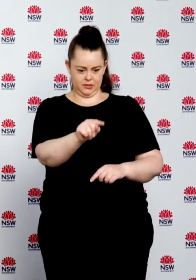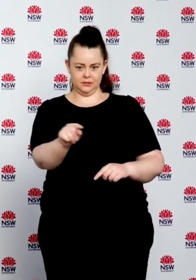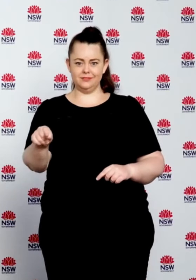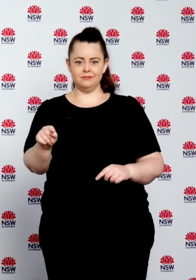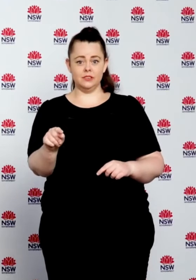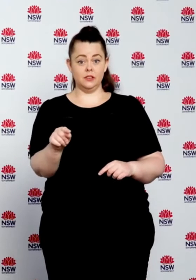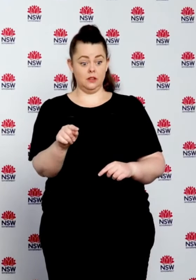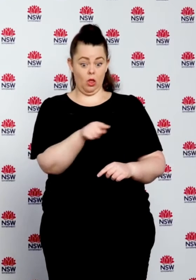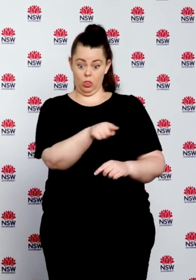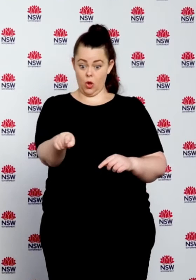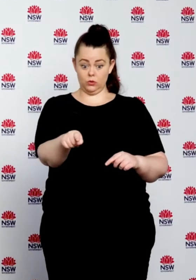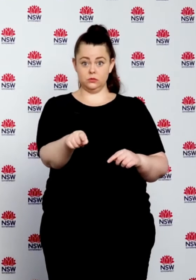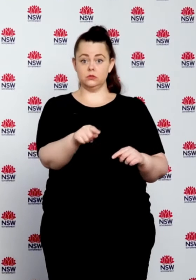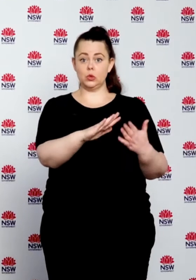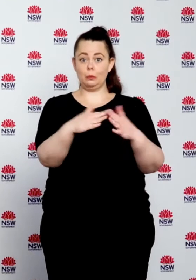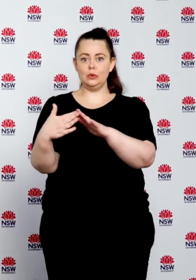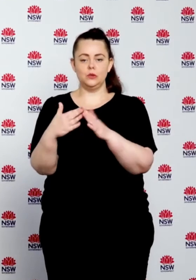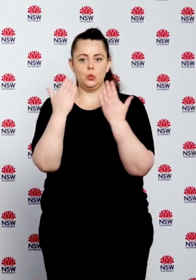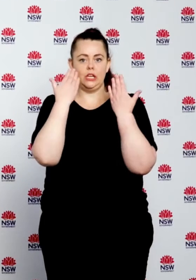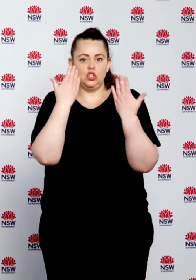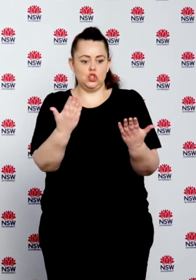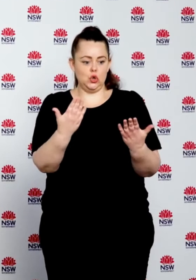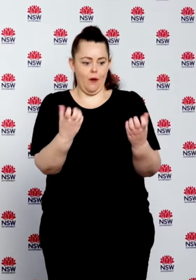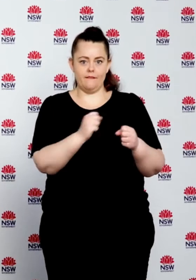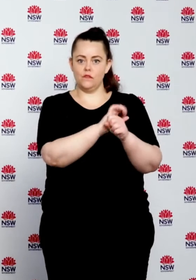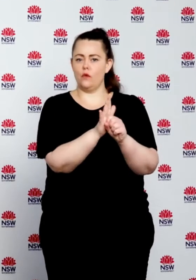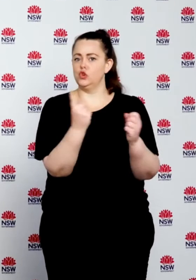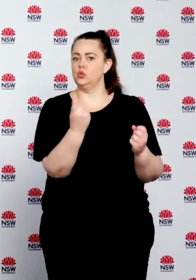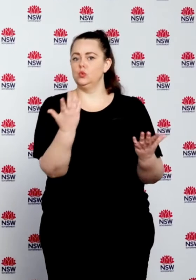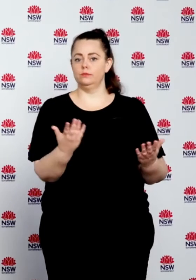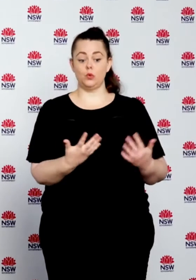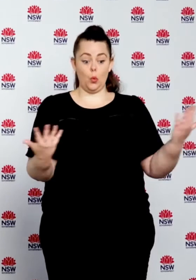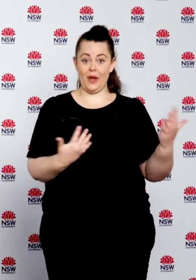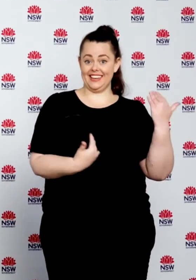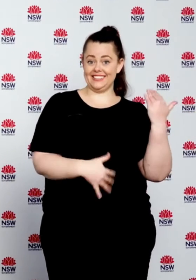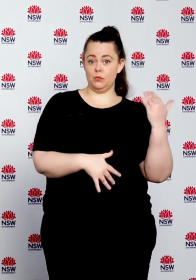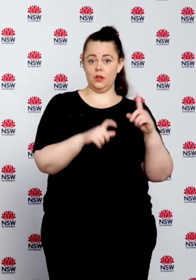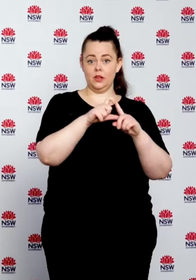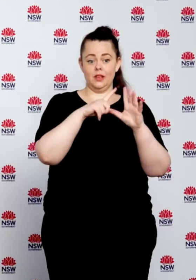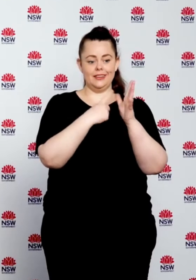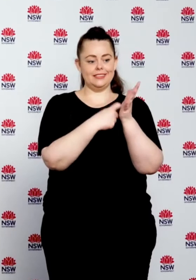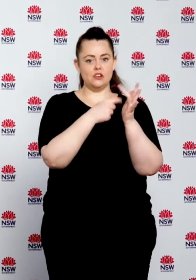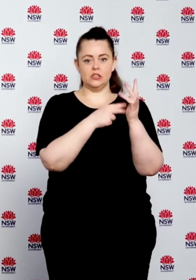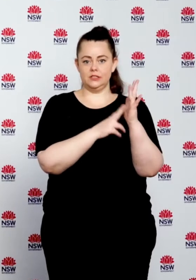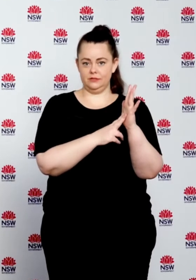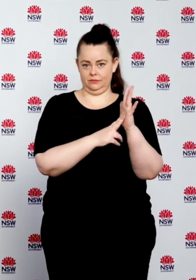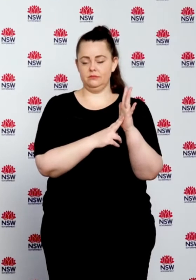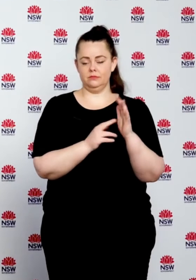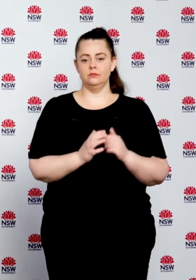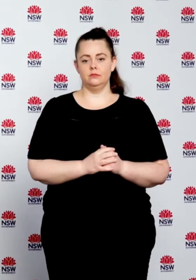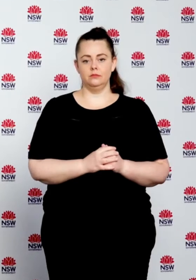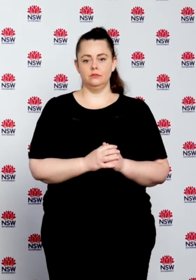a number of communities. This has been Tamworth in the northwest of the state, Derriton and Balranald in the far